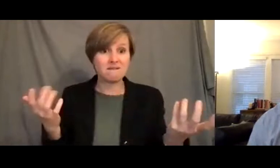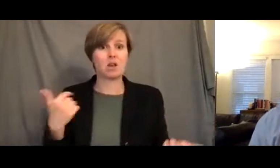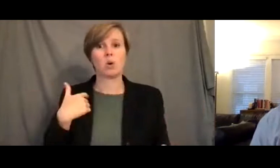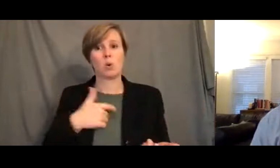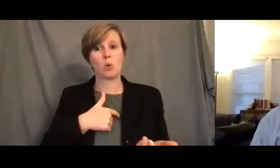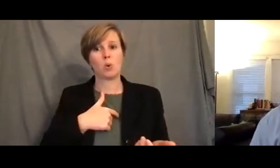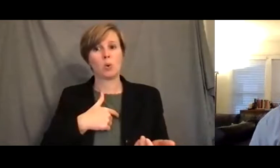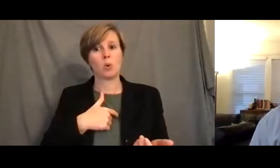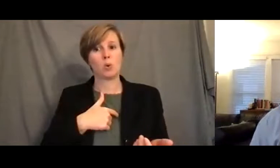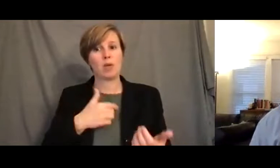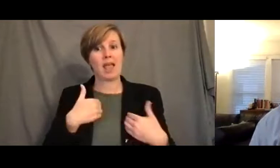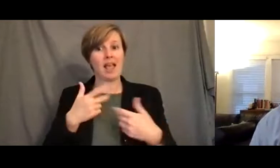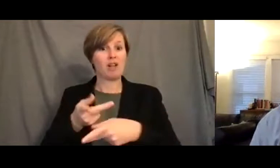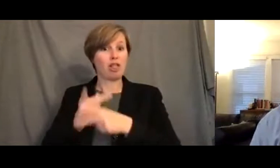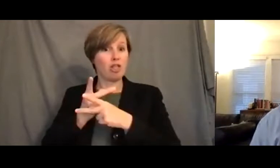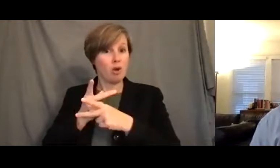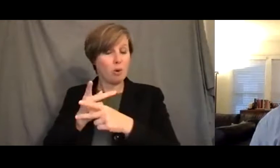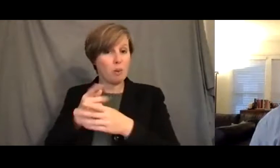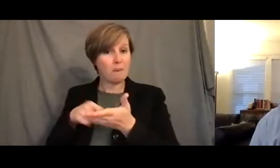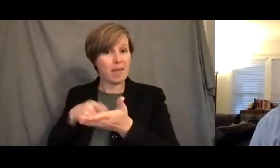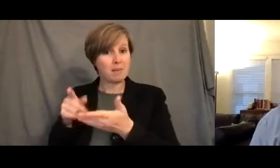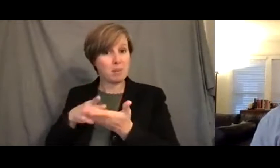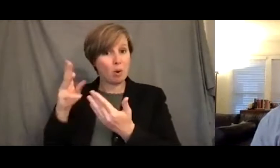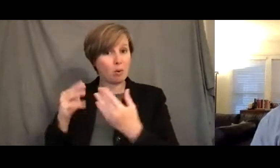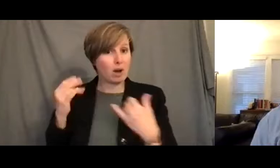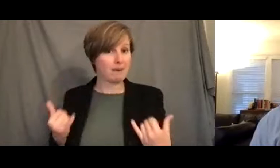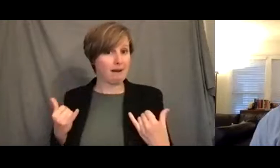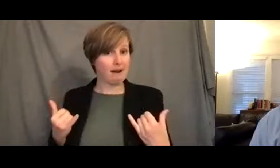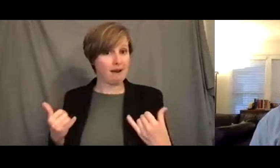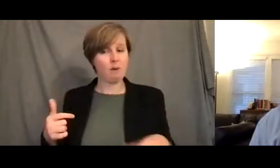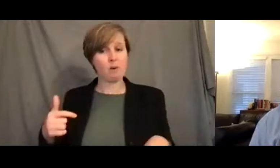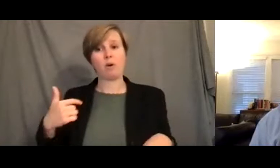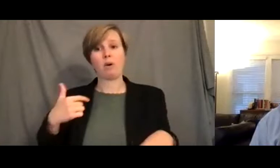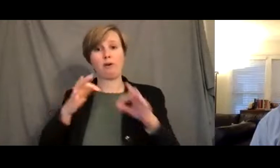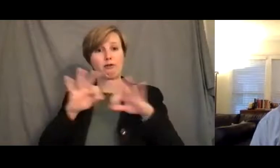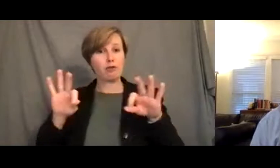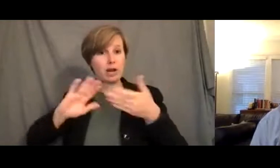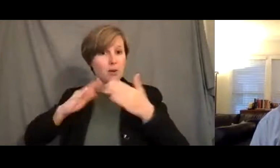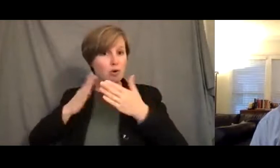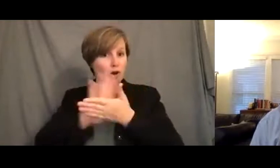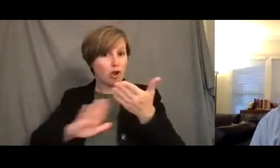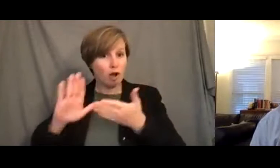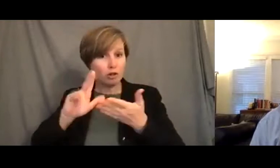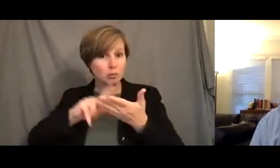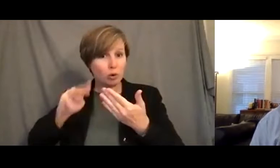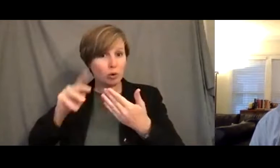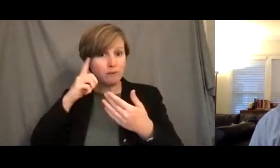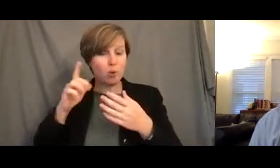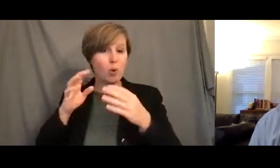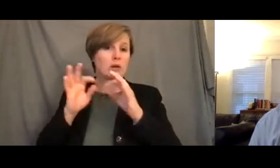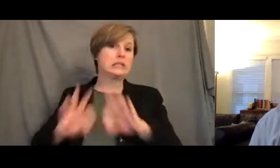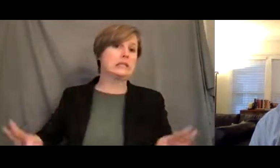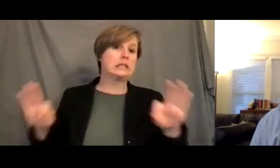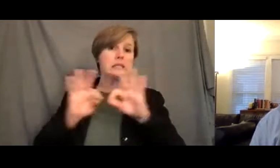on a problem. We have a loan repayment program now. We have a free community college program now for critically